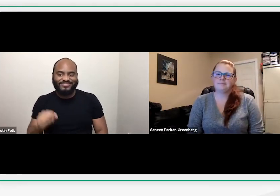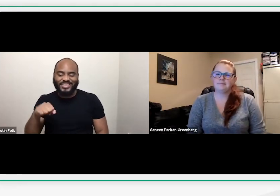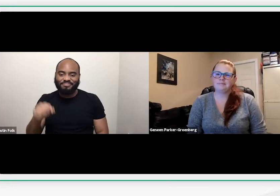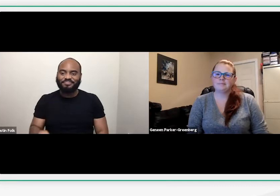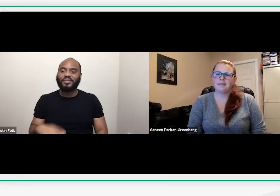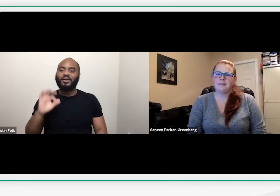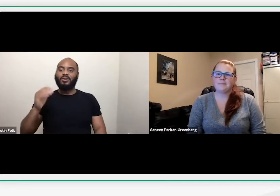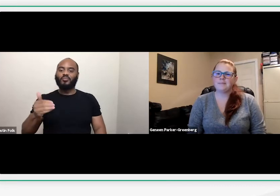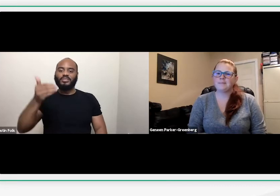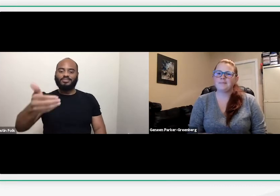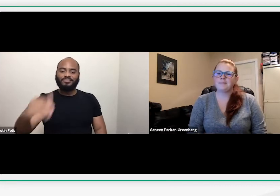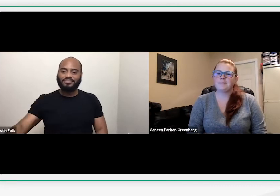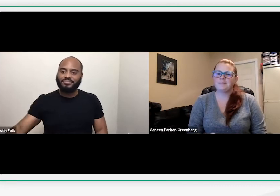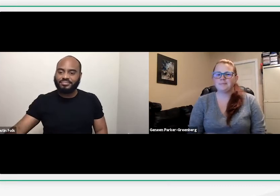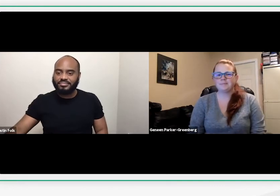experience.